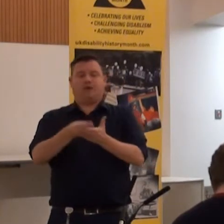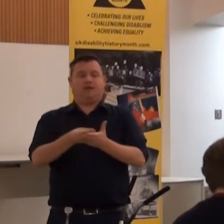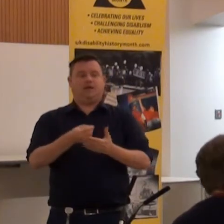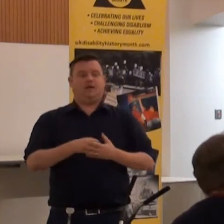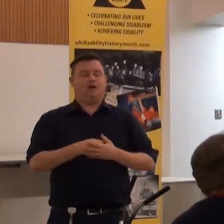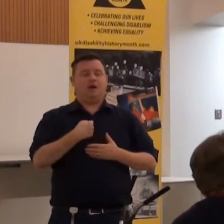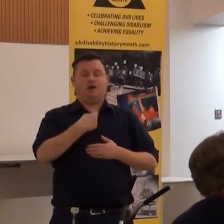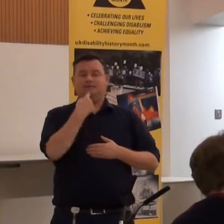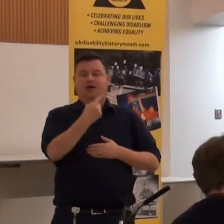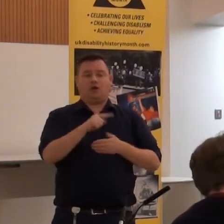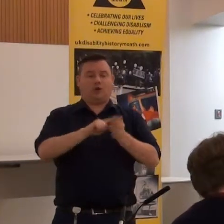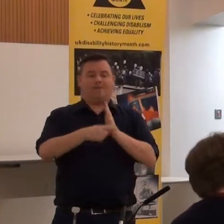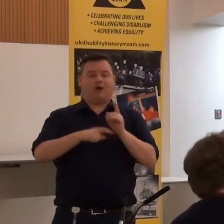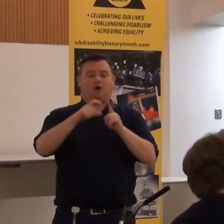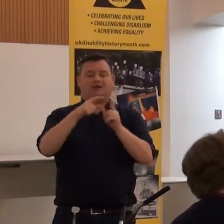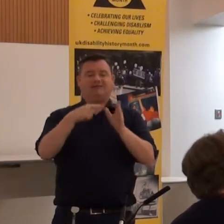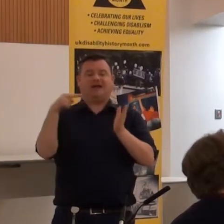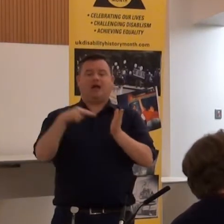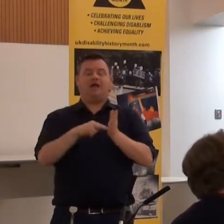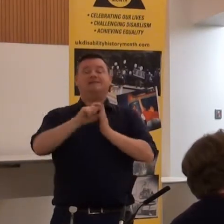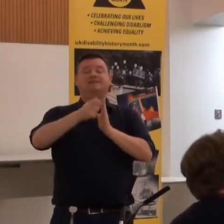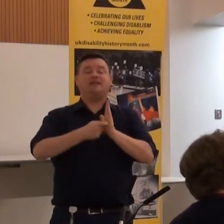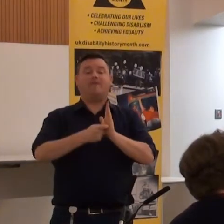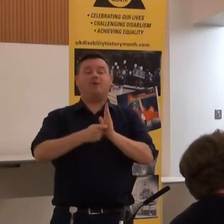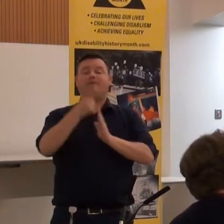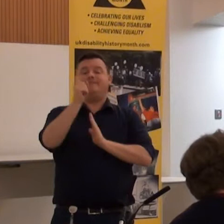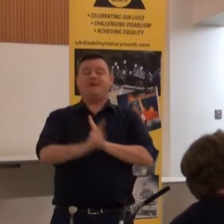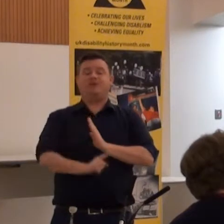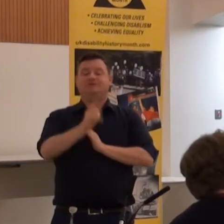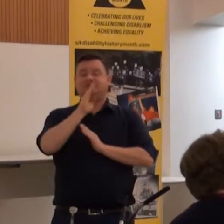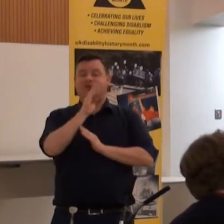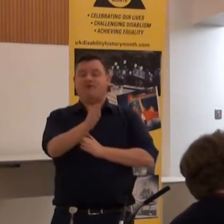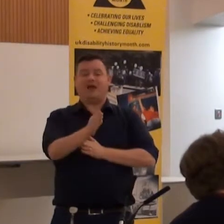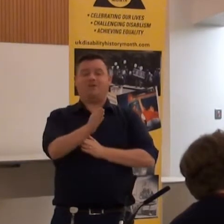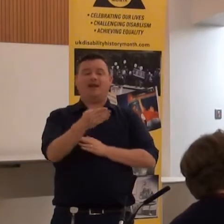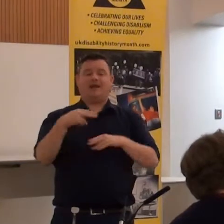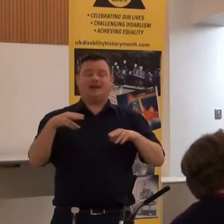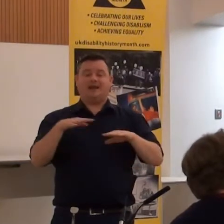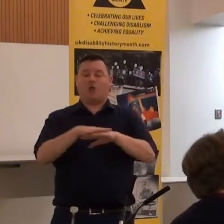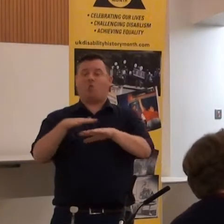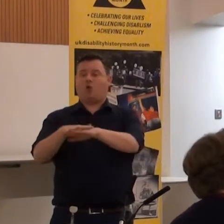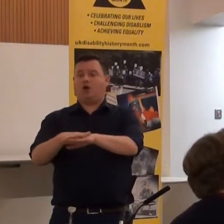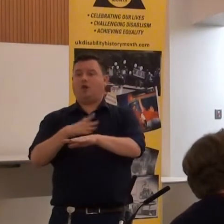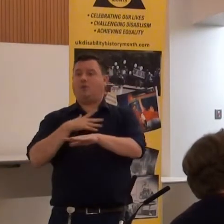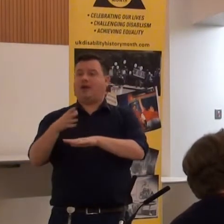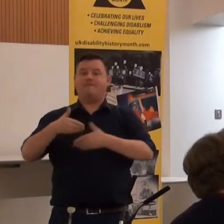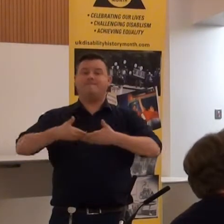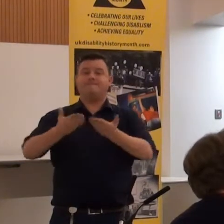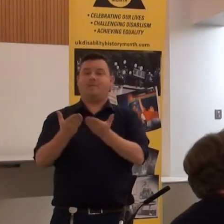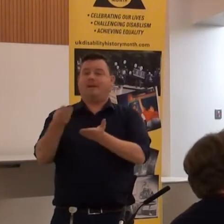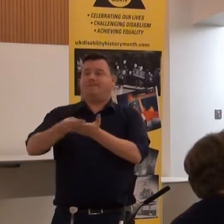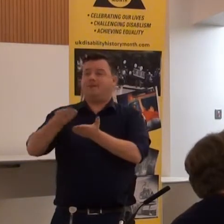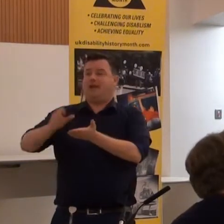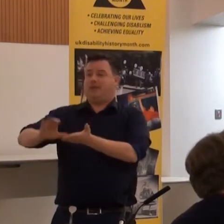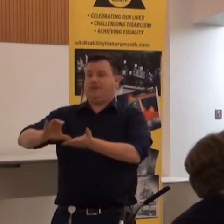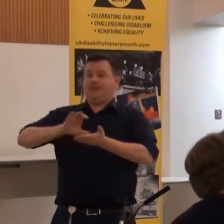you about BAM, Disabled People's Direct Action Network, is that we never had a penny from any public source